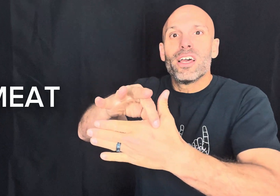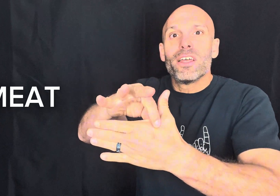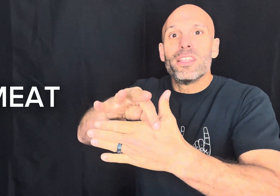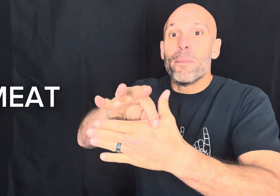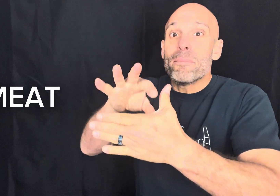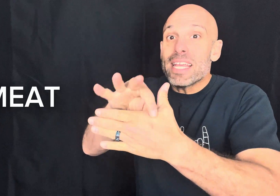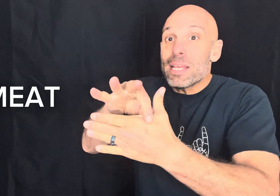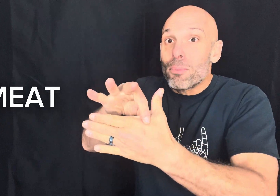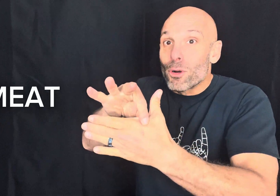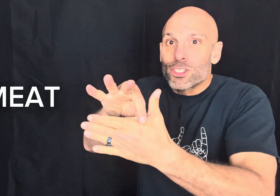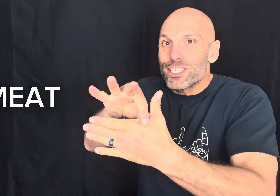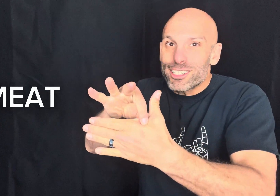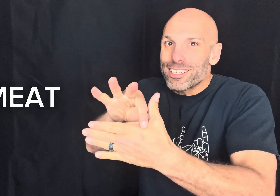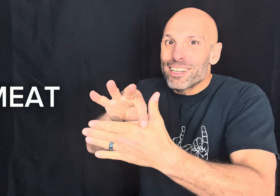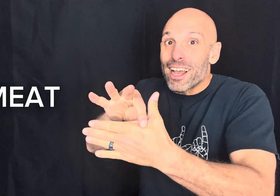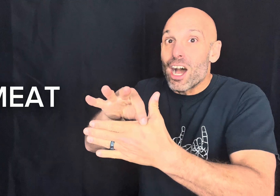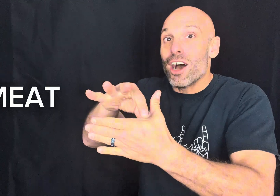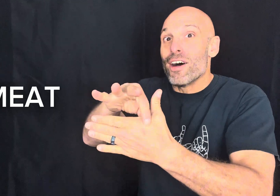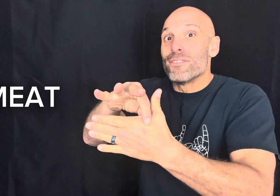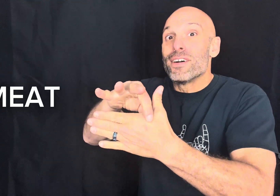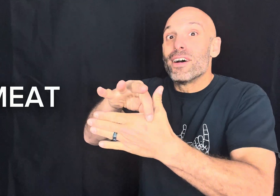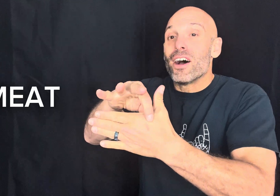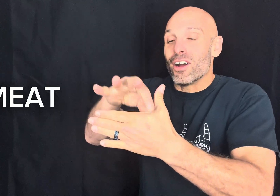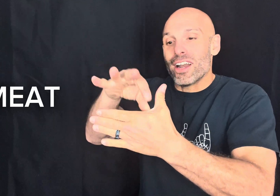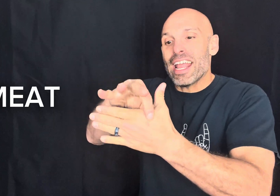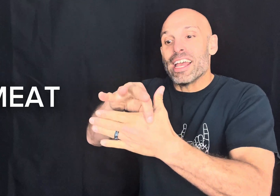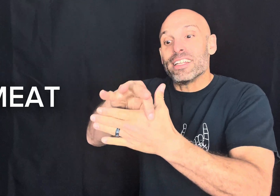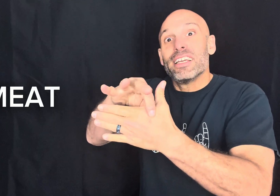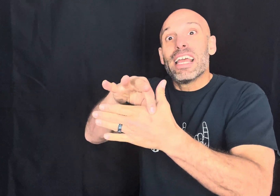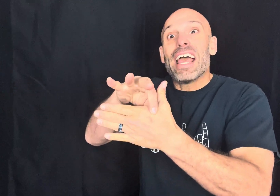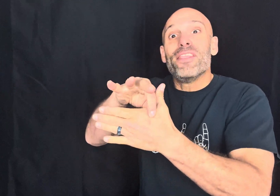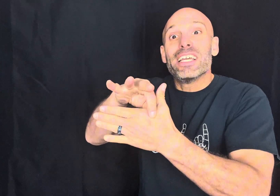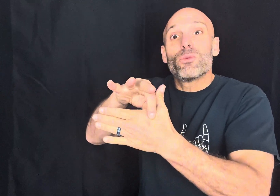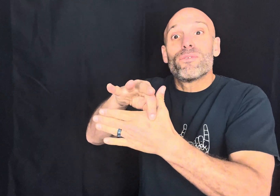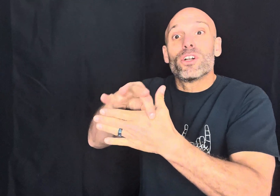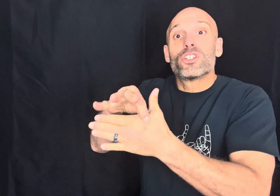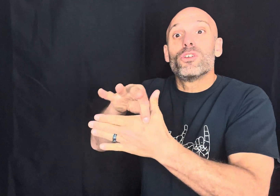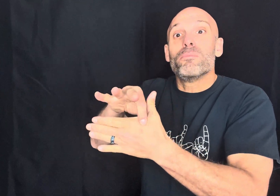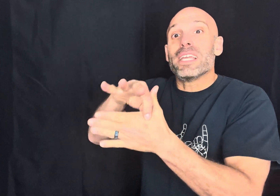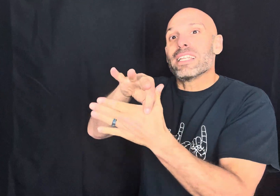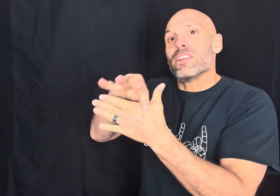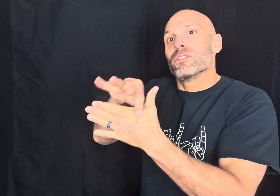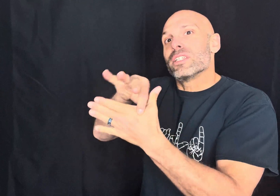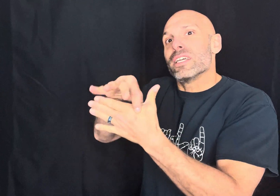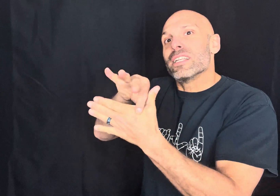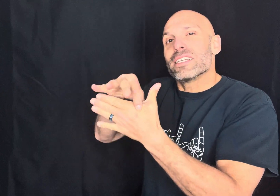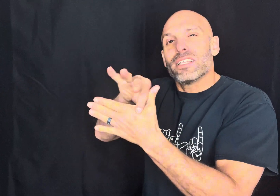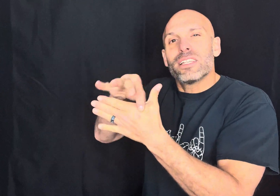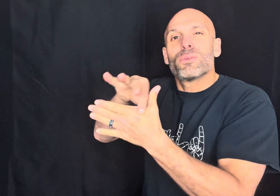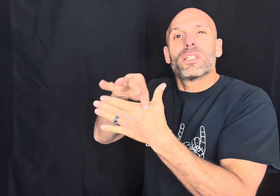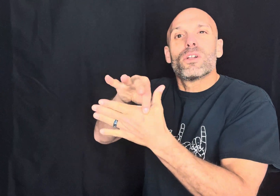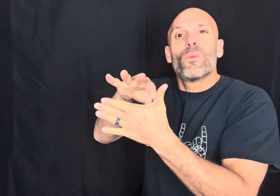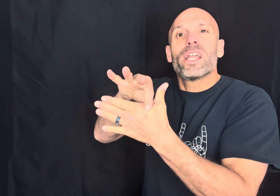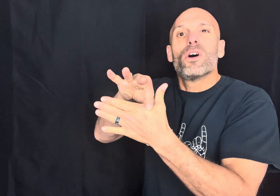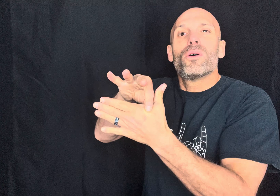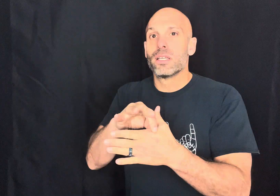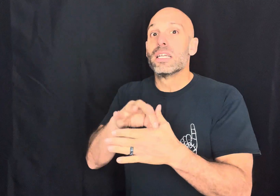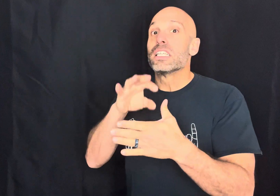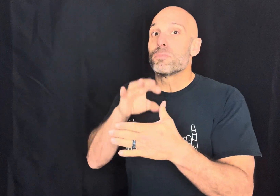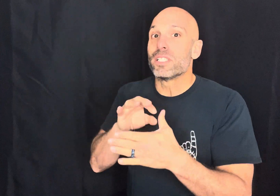the meaty portion of our hand. And this refers to meat, and you'll see it like this with a little wiggle.